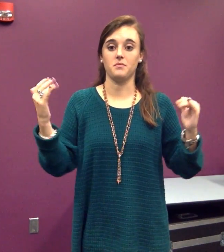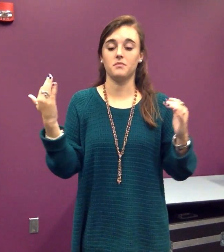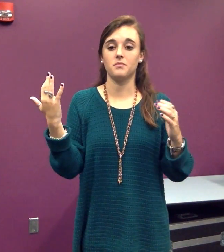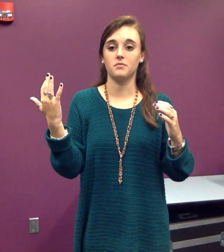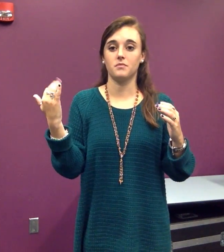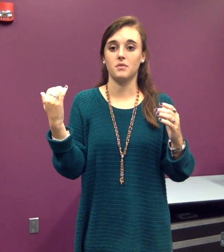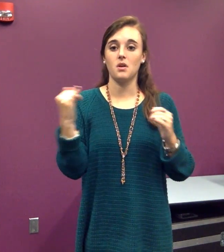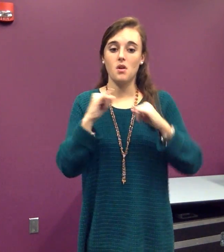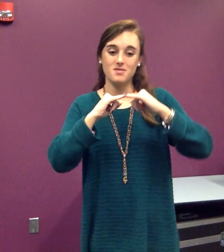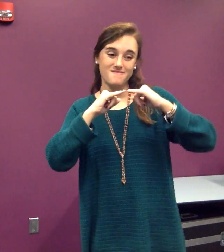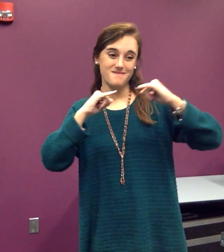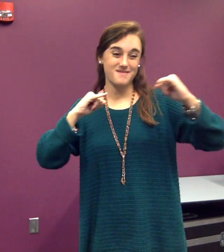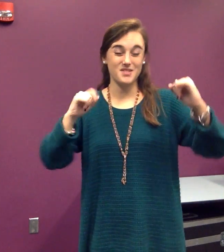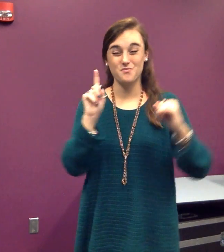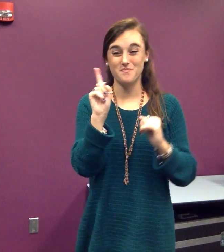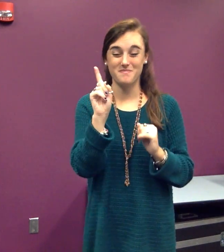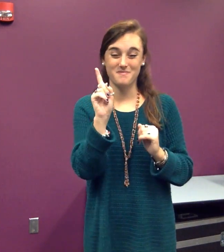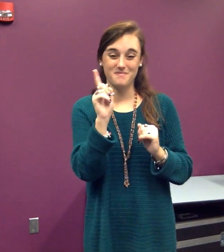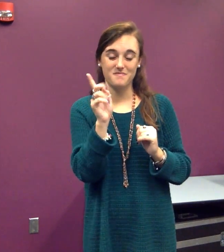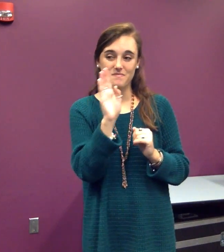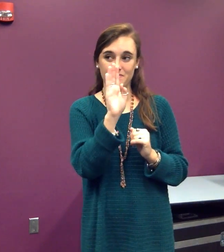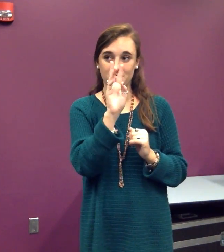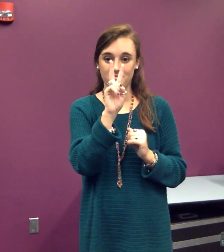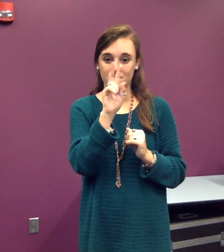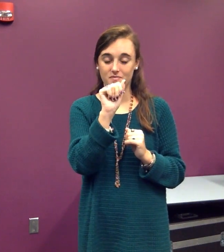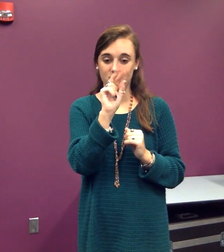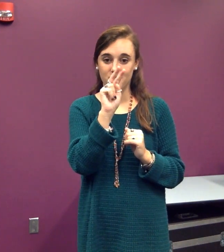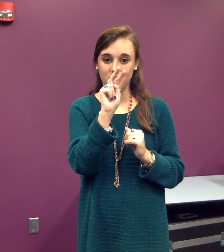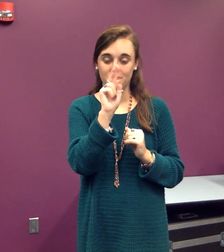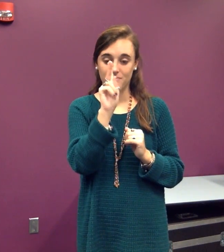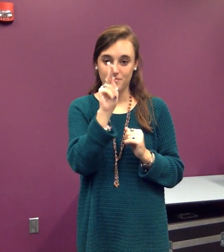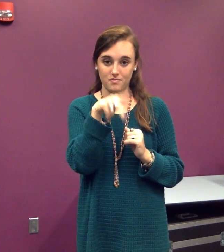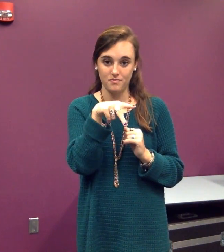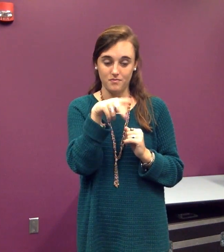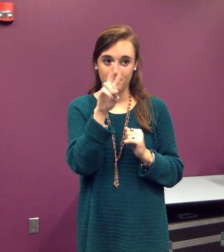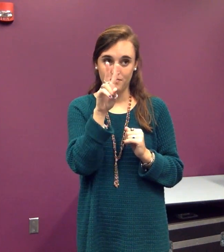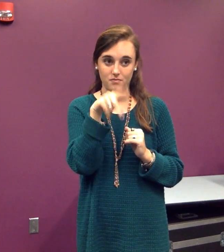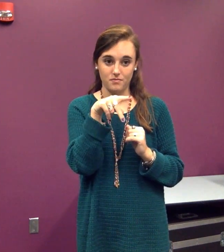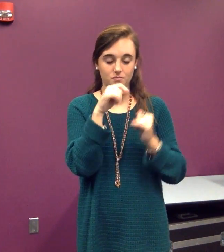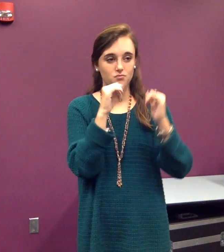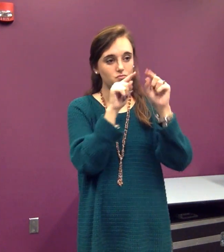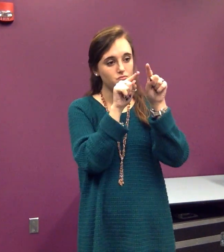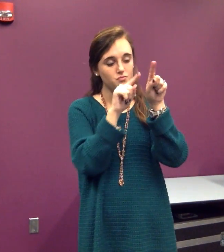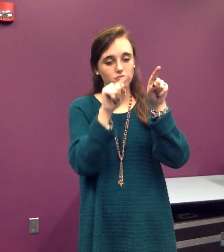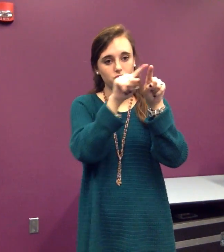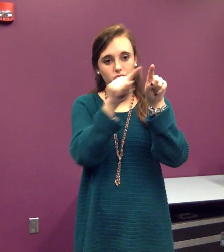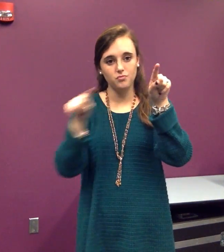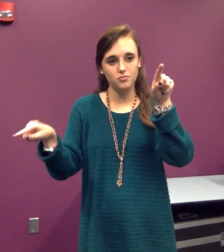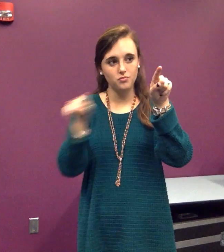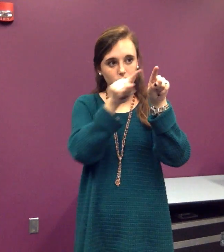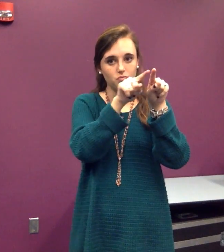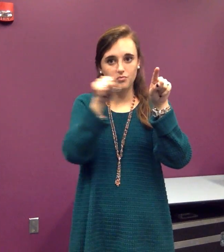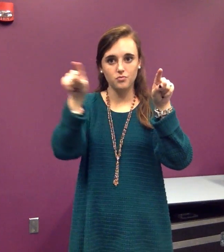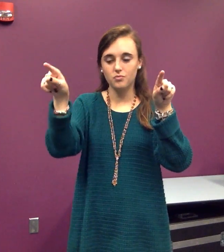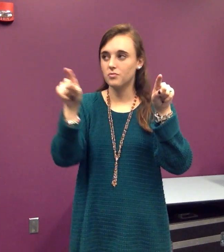all home with a little tape message and put it in a tape recorder next to your bed, and all night long you'll hear me say, if the lines are